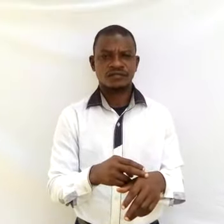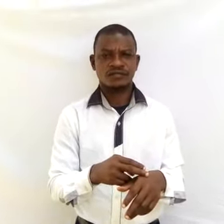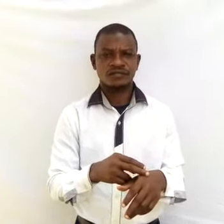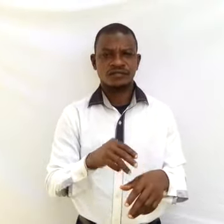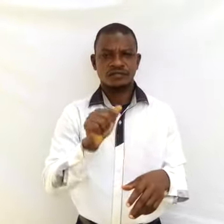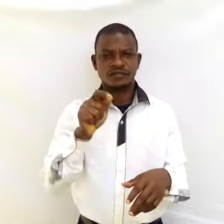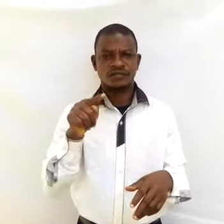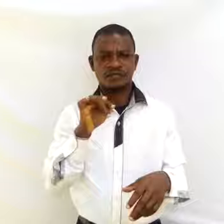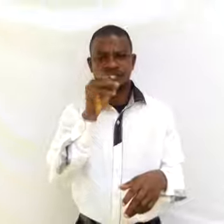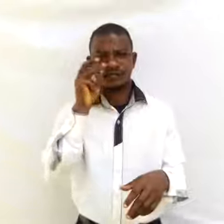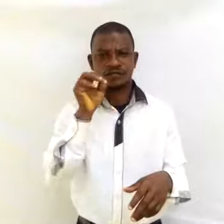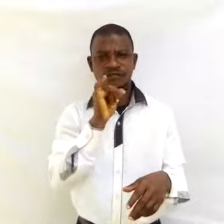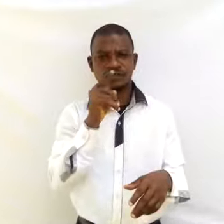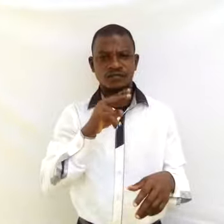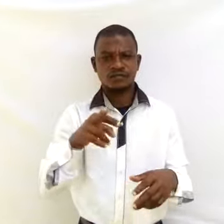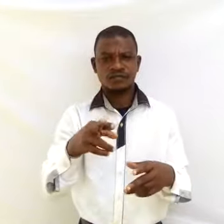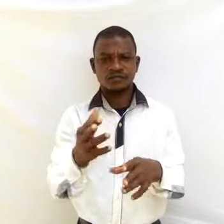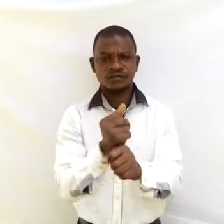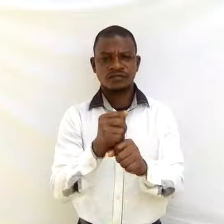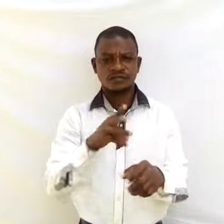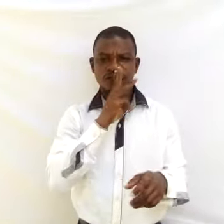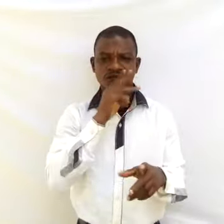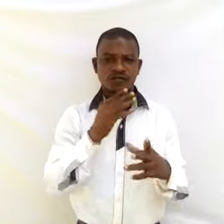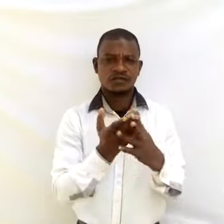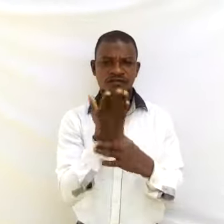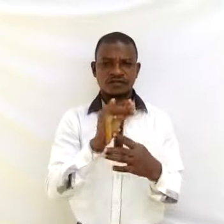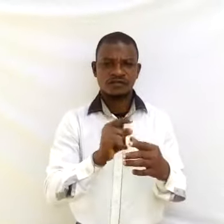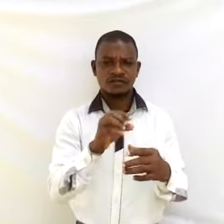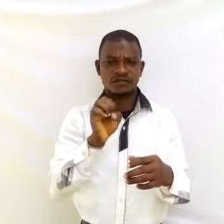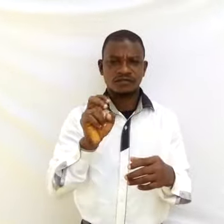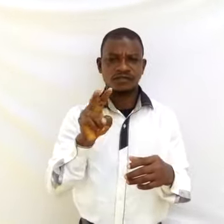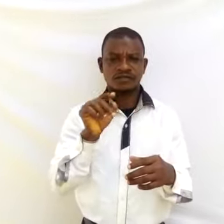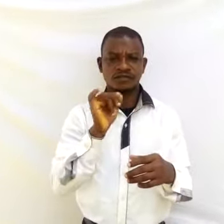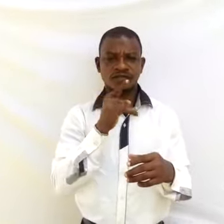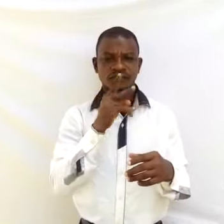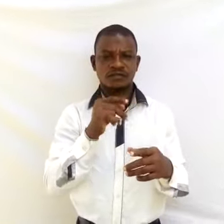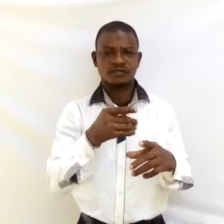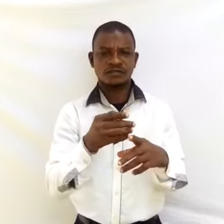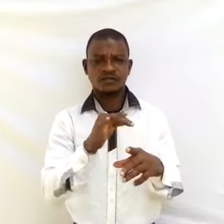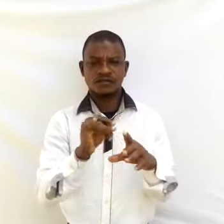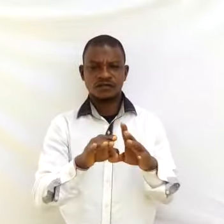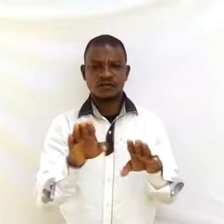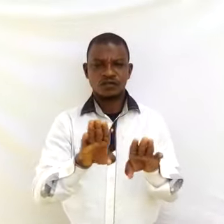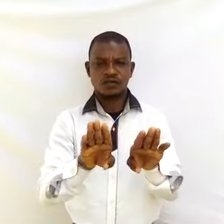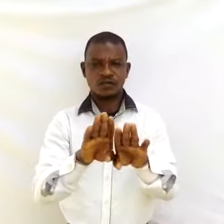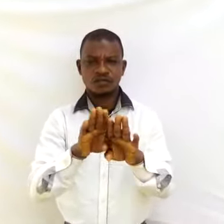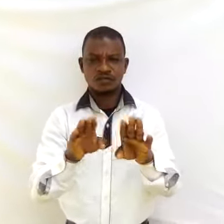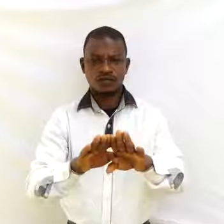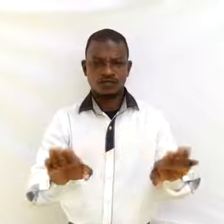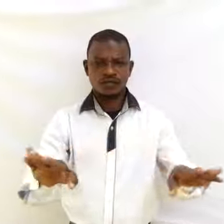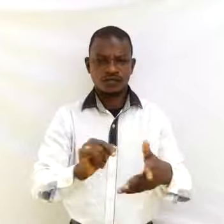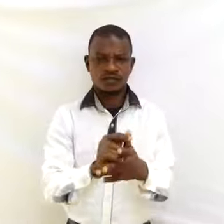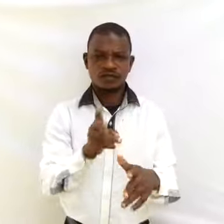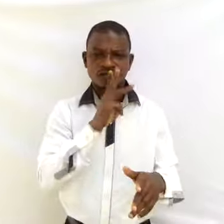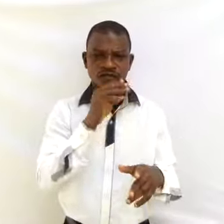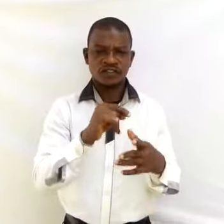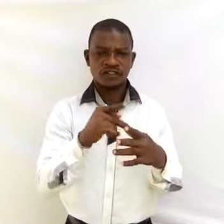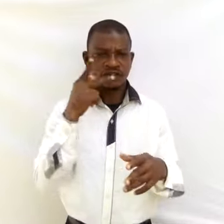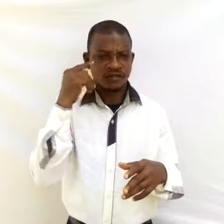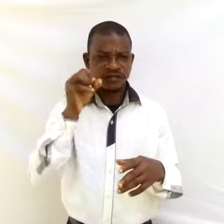Atmosphere receives water through evaporation from open surface water like sea,